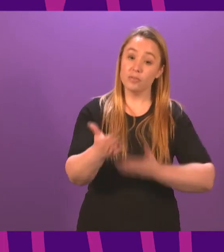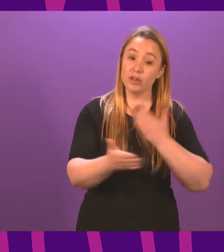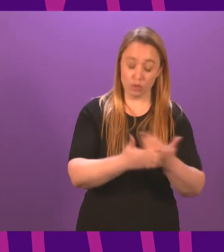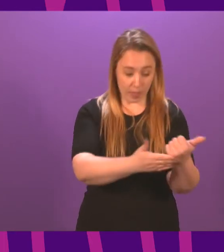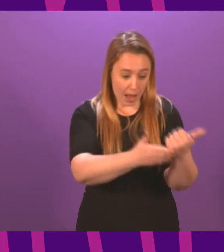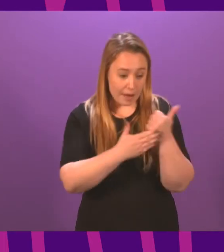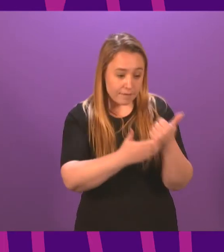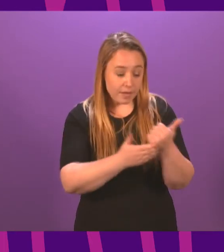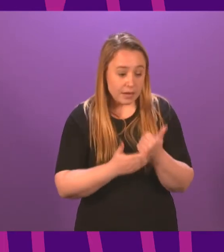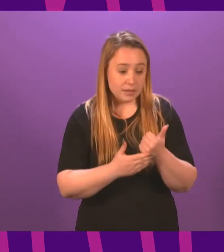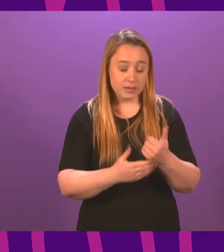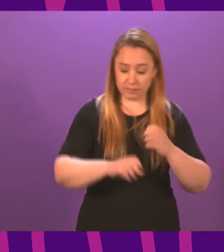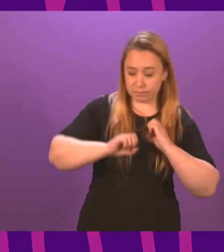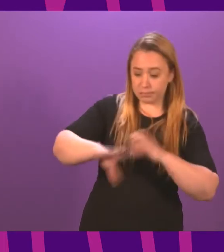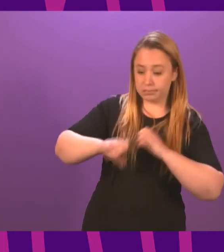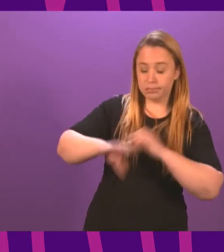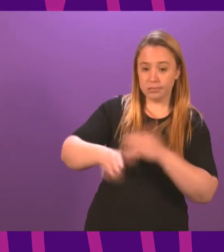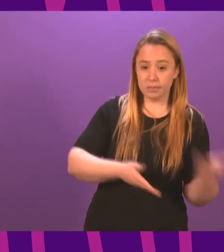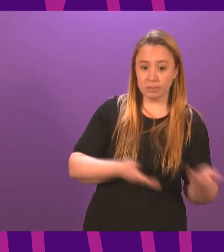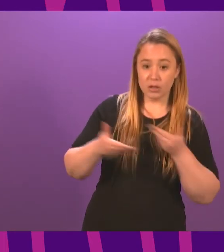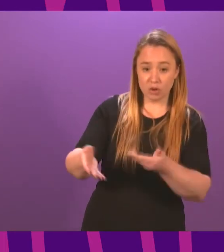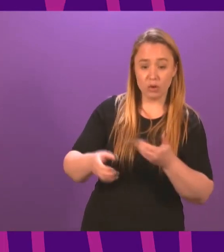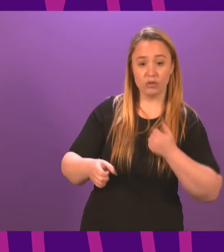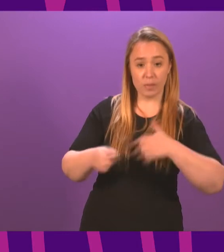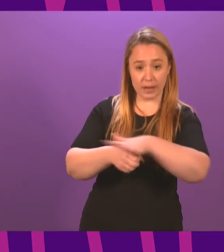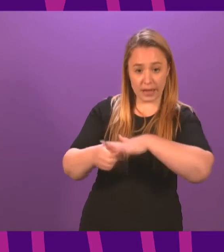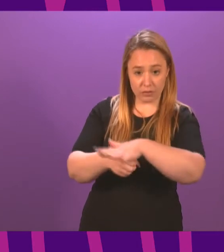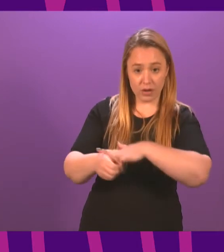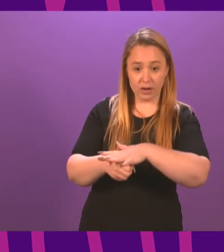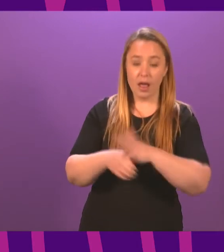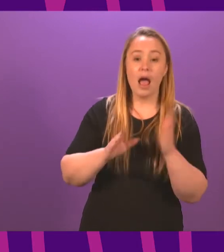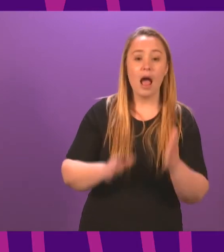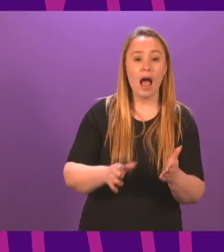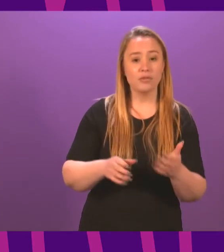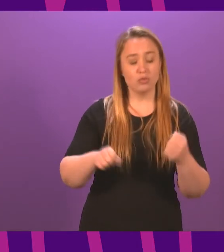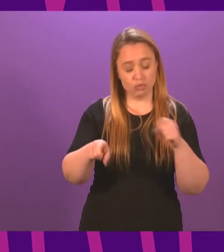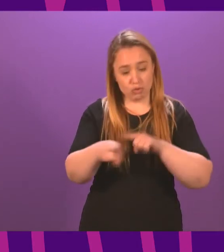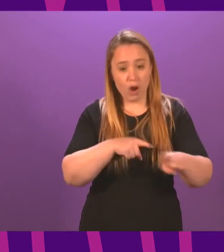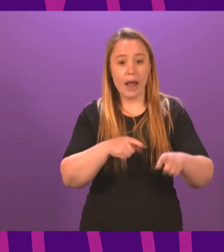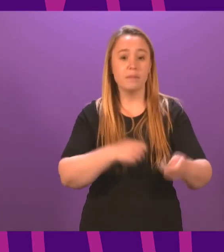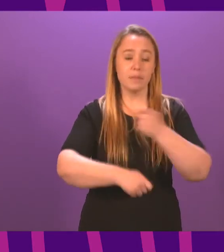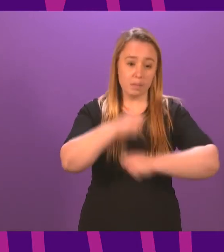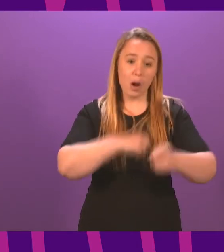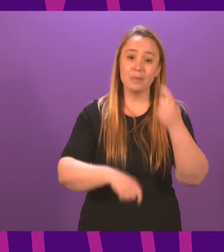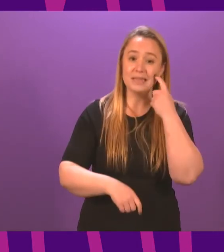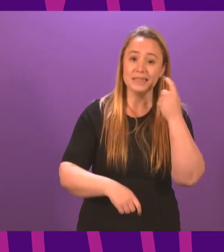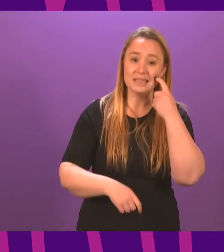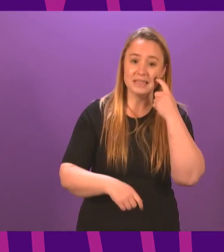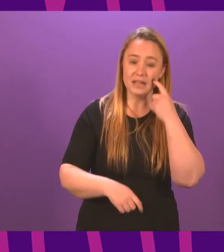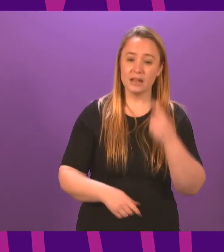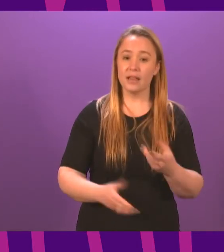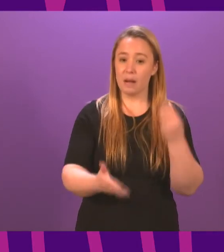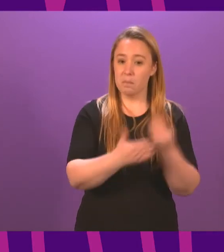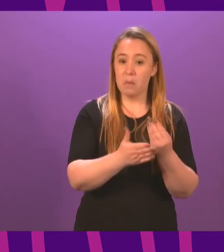we make clear advice to people. It will be hard for many. We have to try to make it easy, whatever the cost. We should not count the cost in monetary